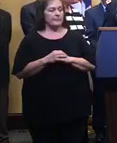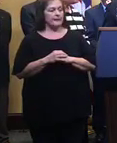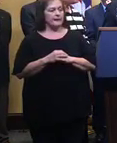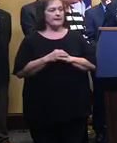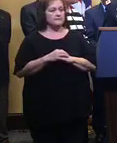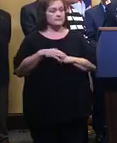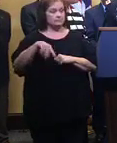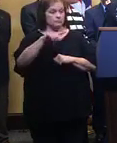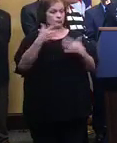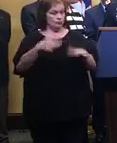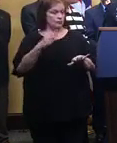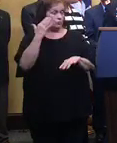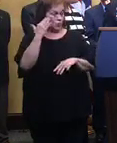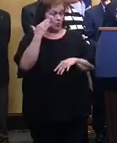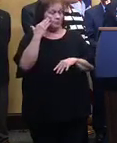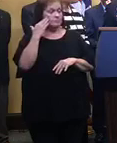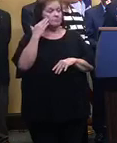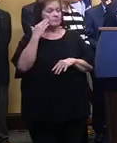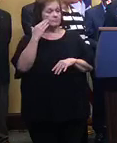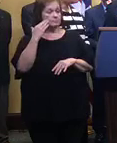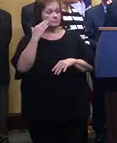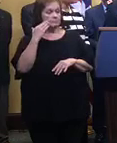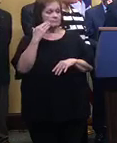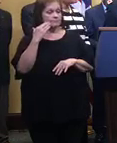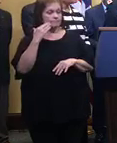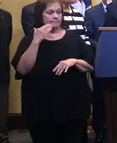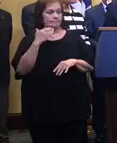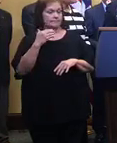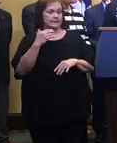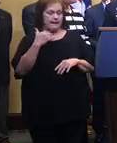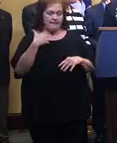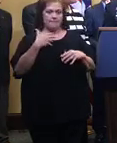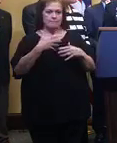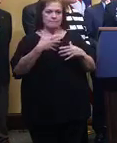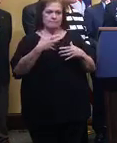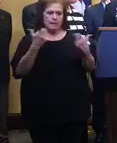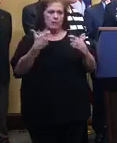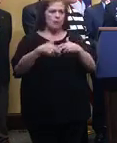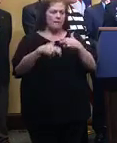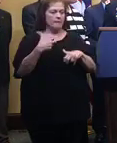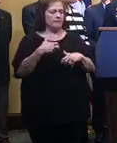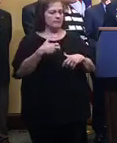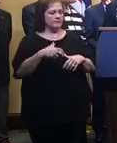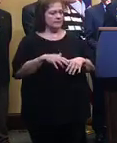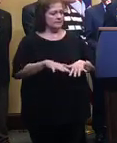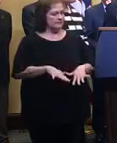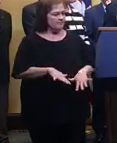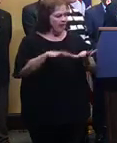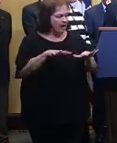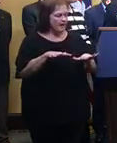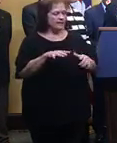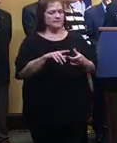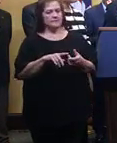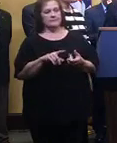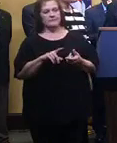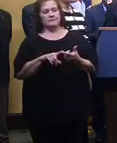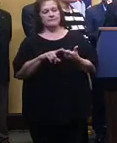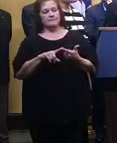As you well know, the city faces a triple threat from flooding. The Corps is primarily focused on flood risk